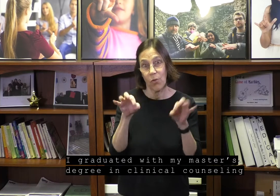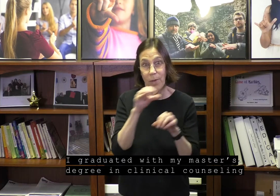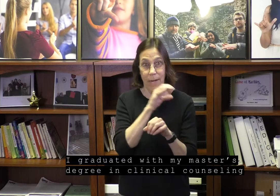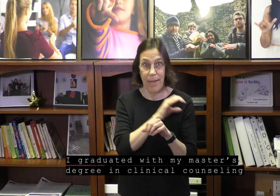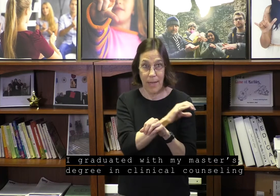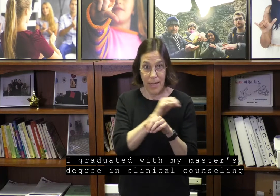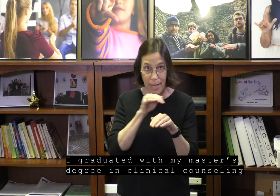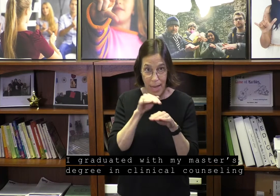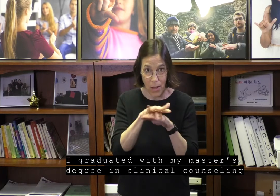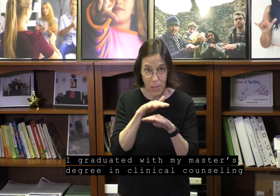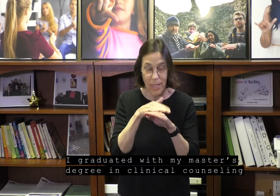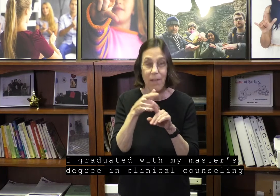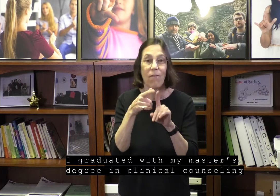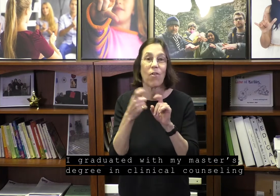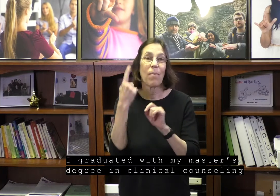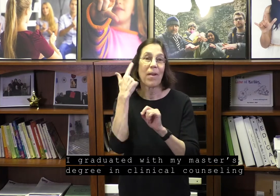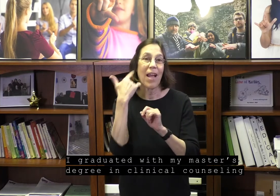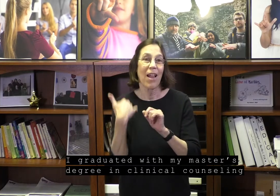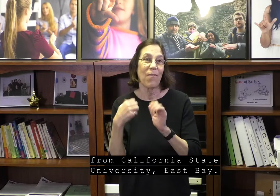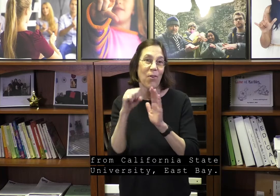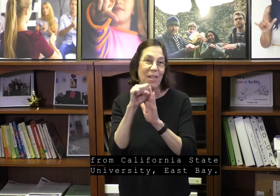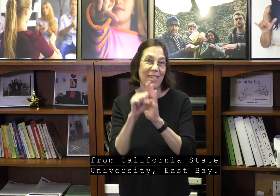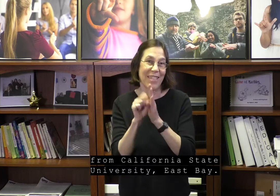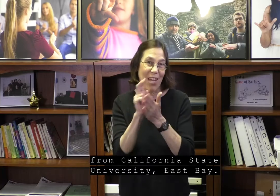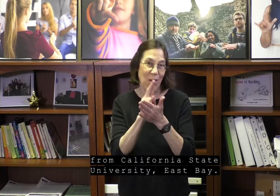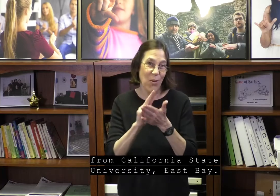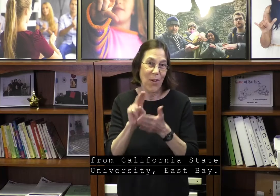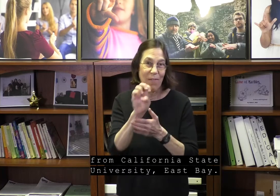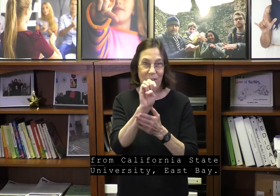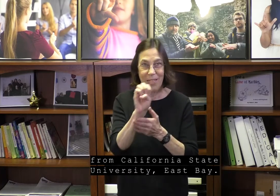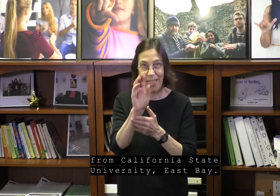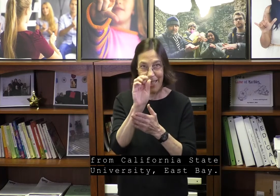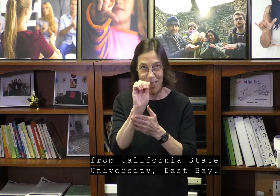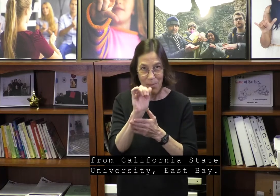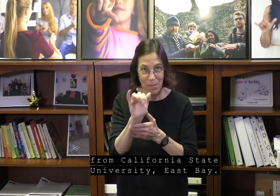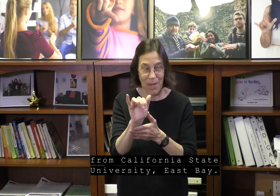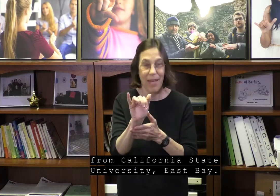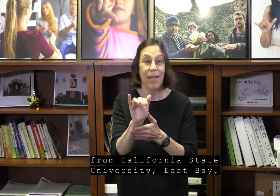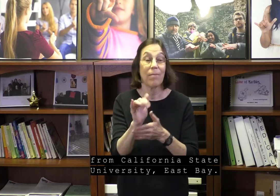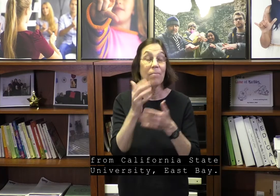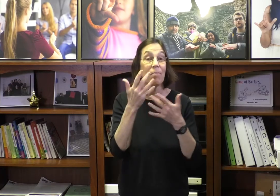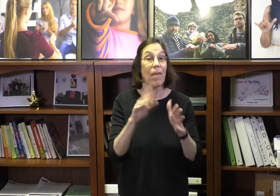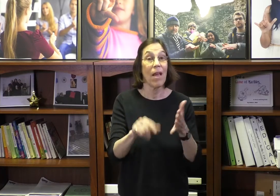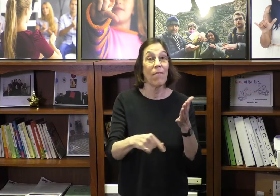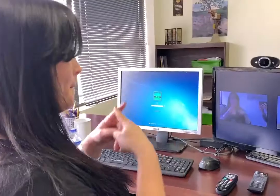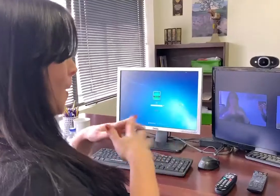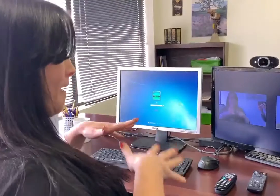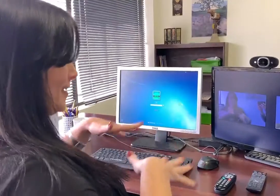I graduated with my master's degree in clinical counseling from California State University, East Bay.